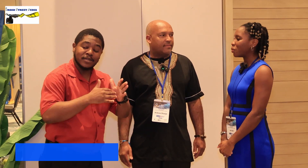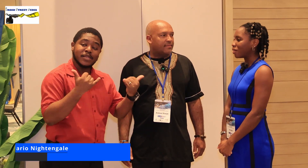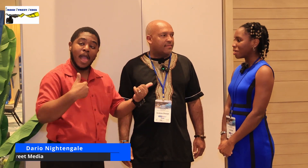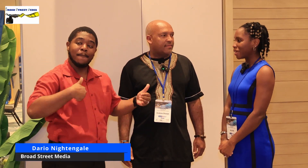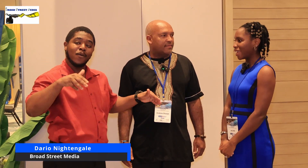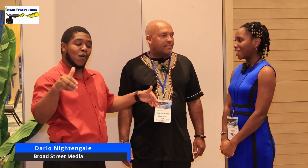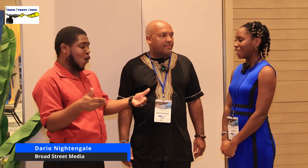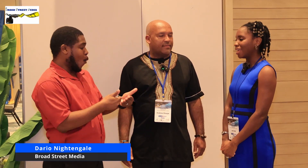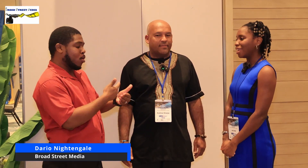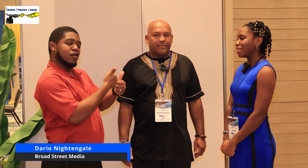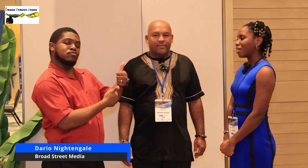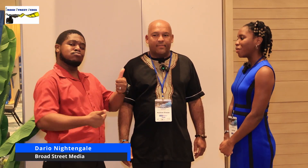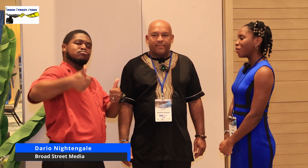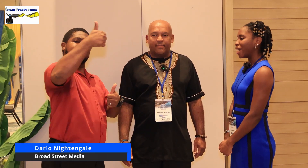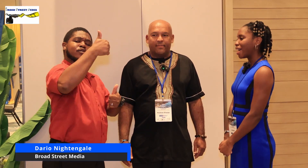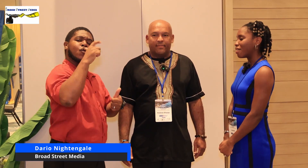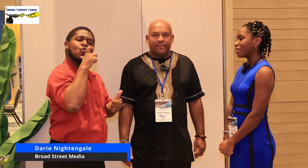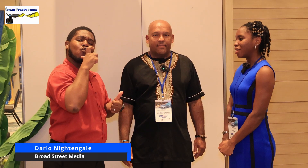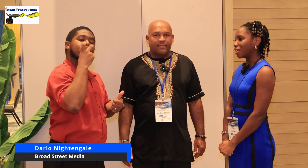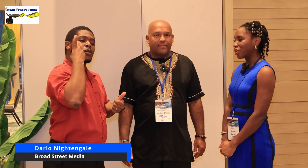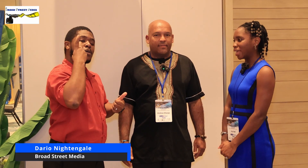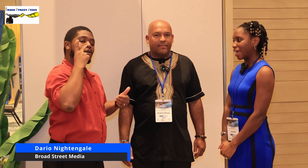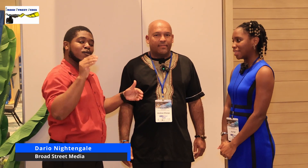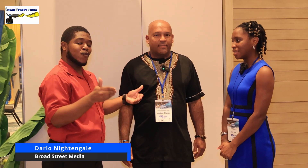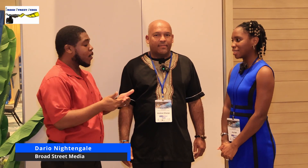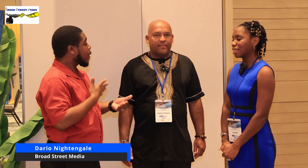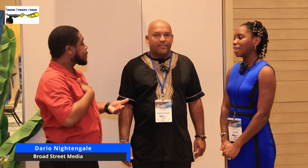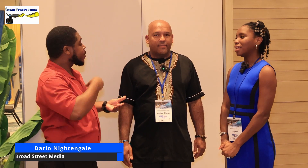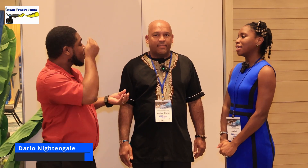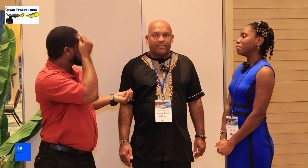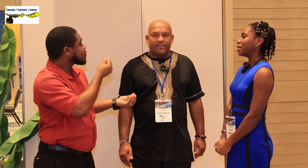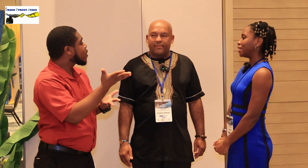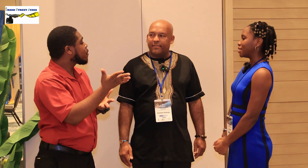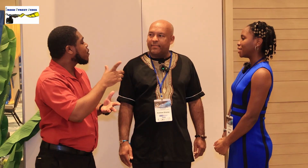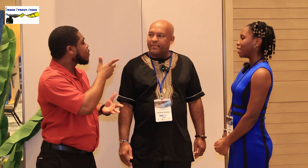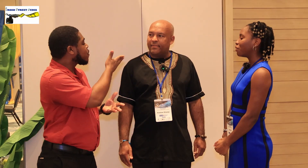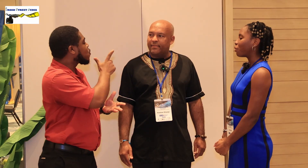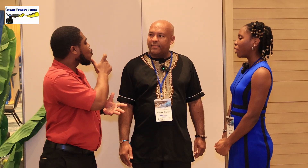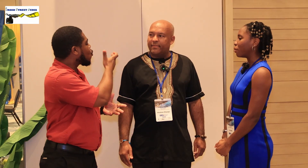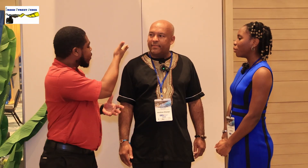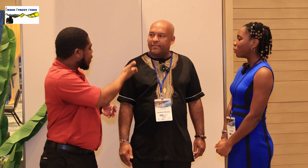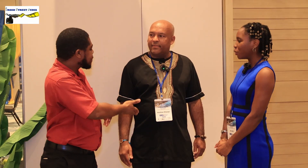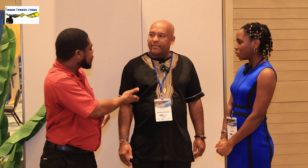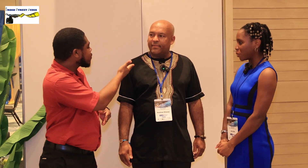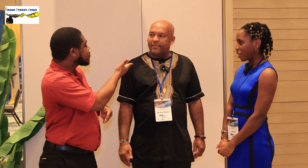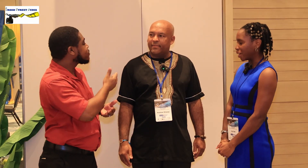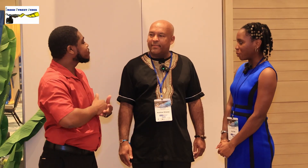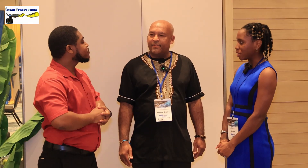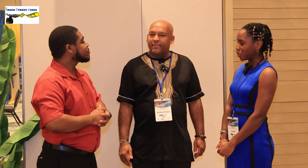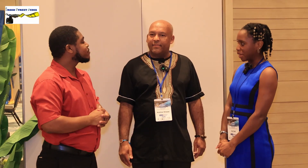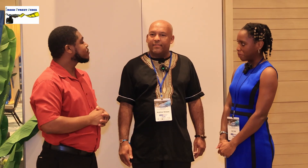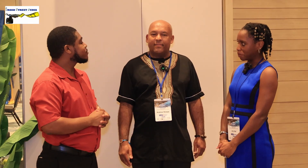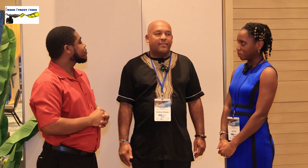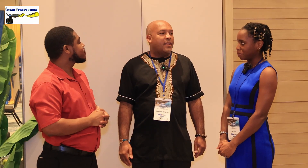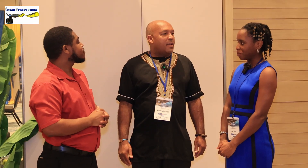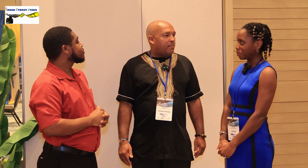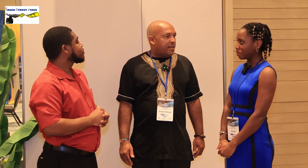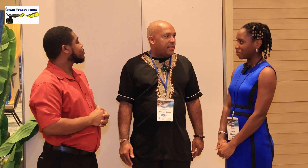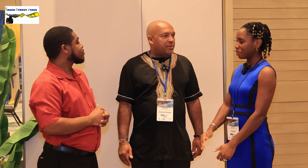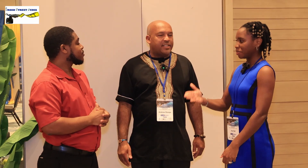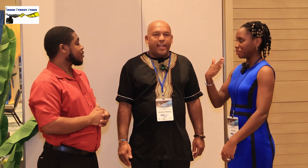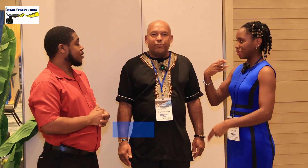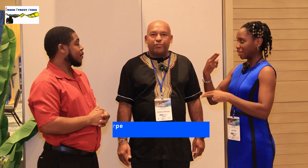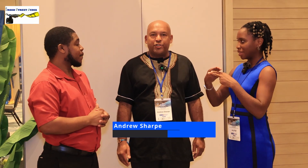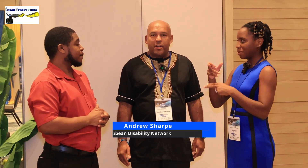Hello and welcome again. Now I have another guest. Please inform who you are. What's your name?